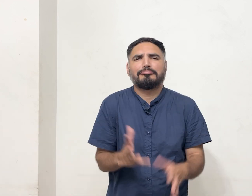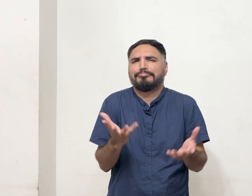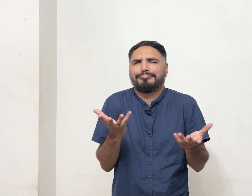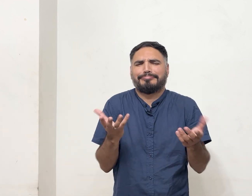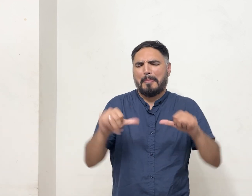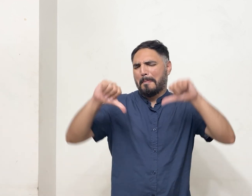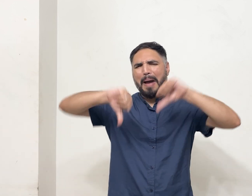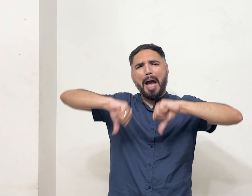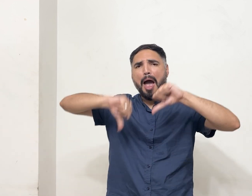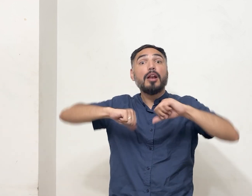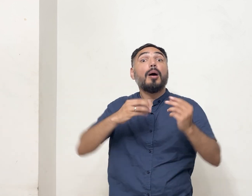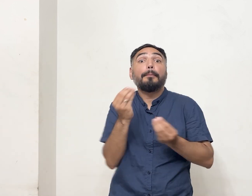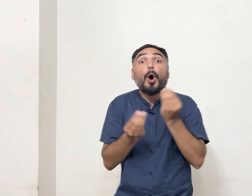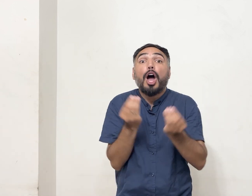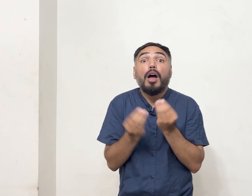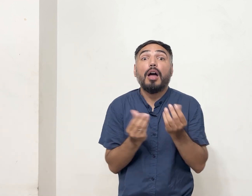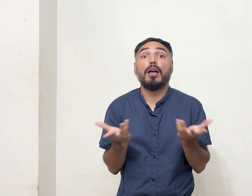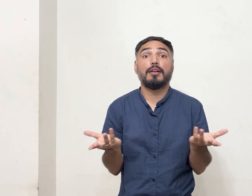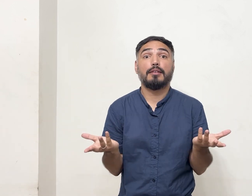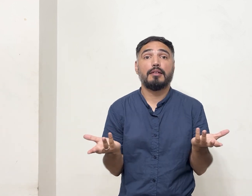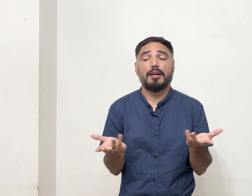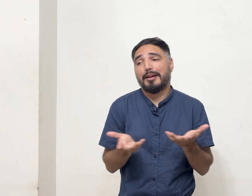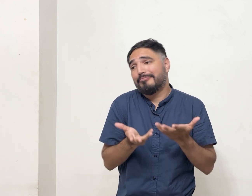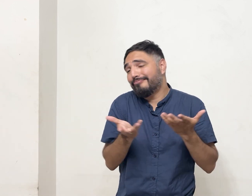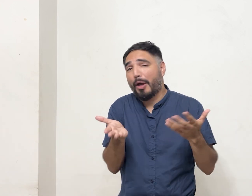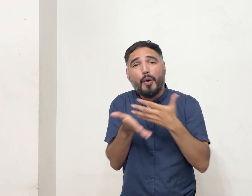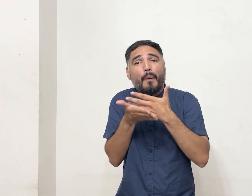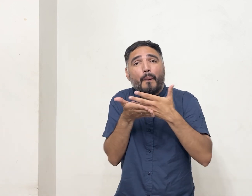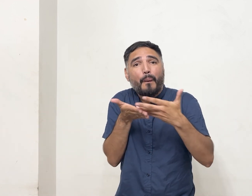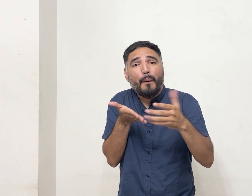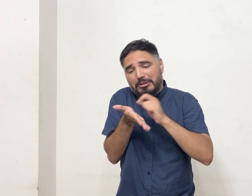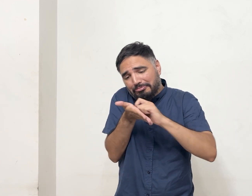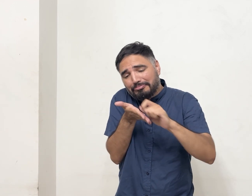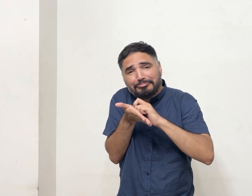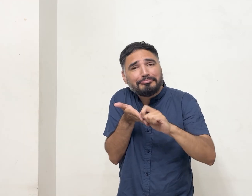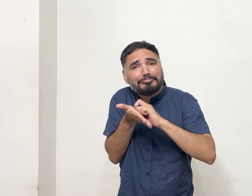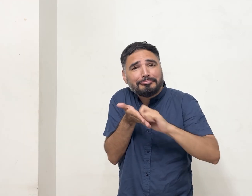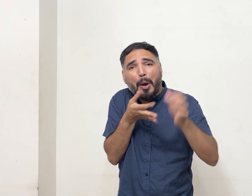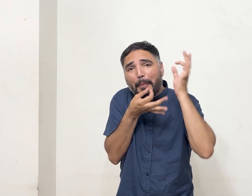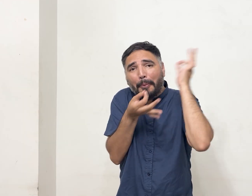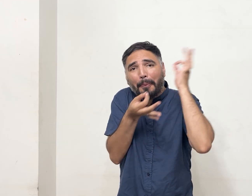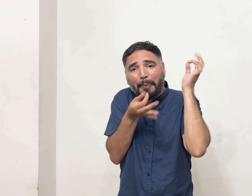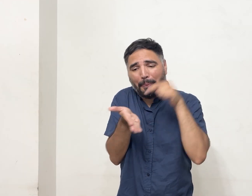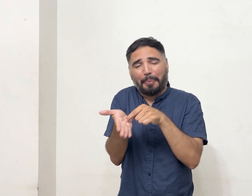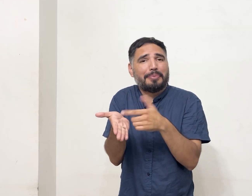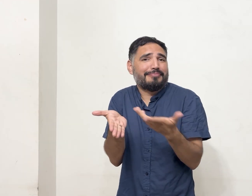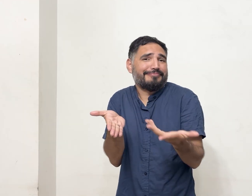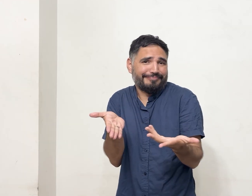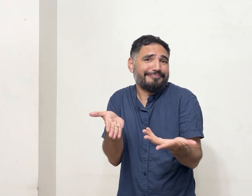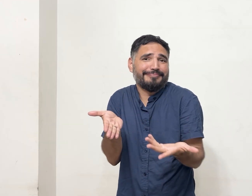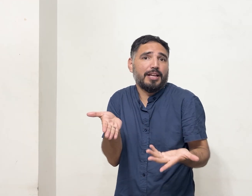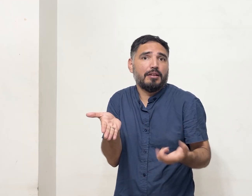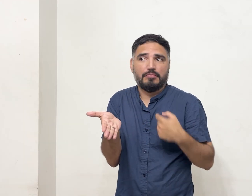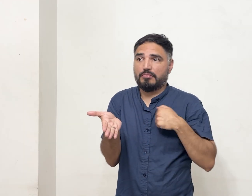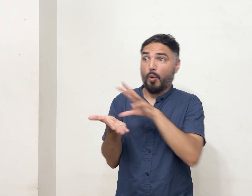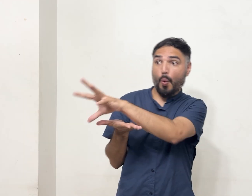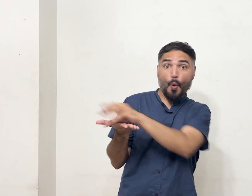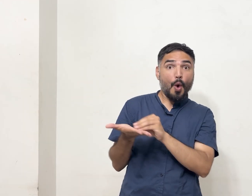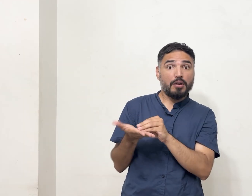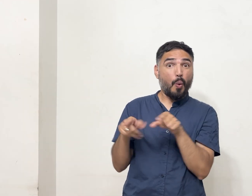But why is it wrong? Because, as we already said, written languages are two-dimensional. I can't imitate